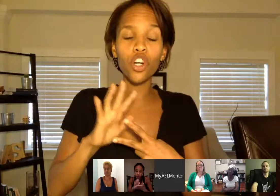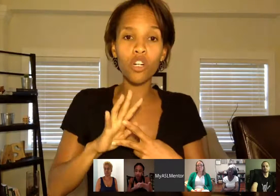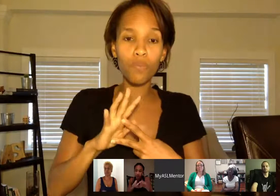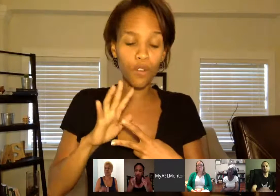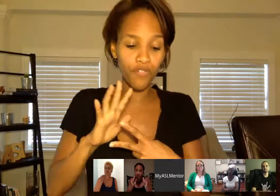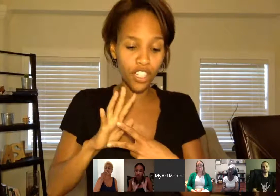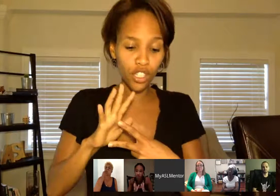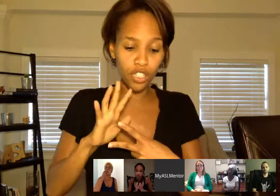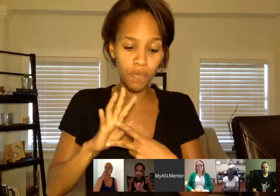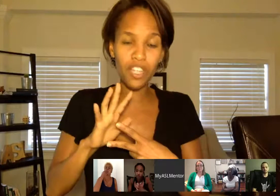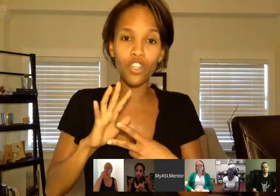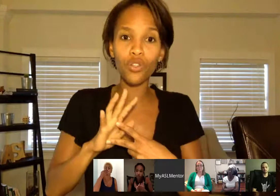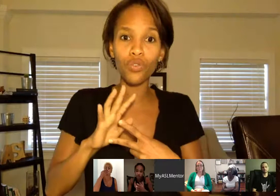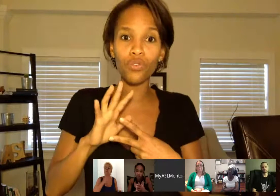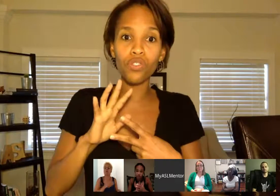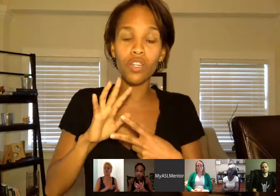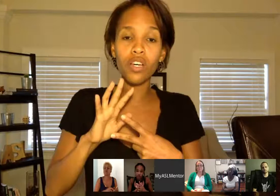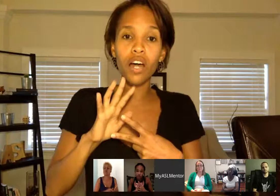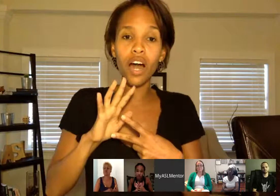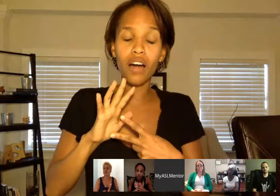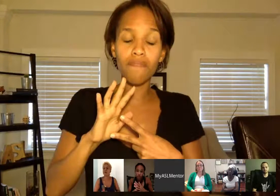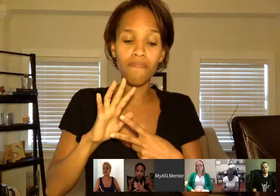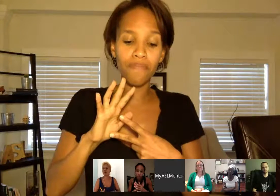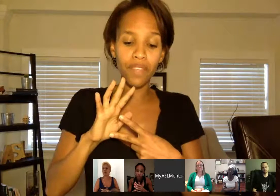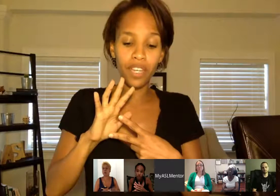the term professor is being used